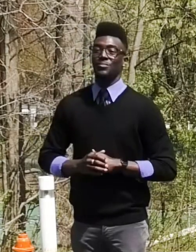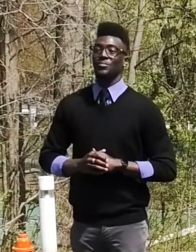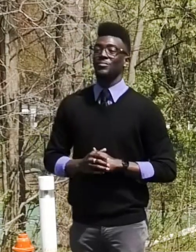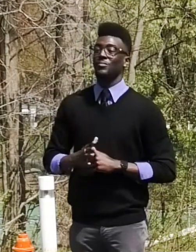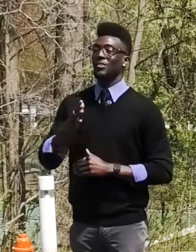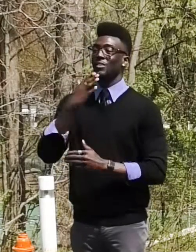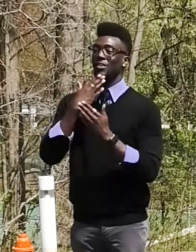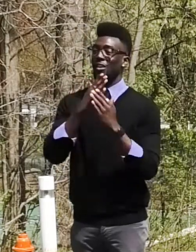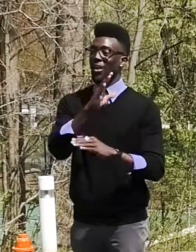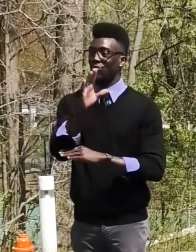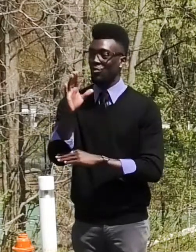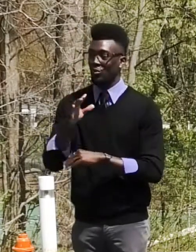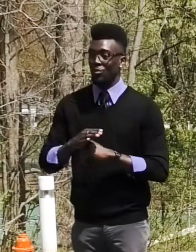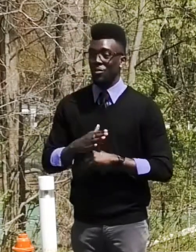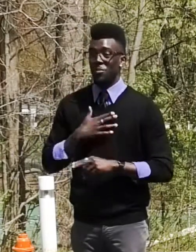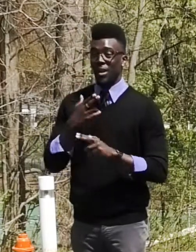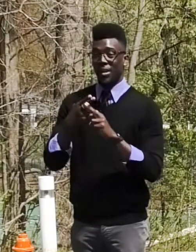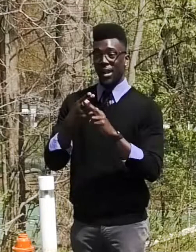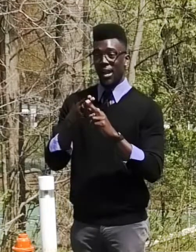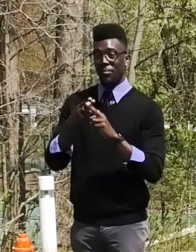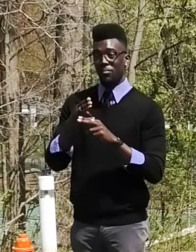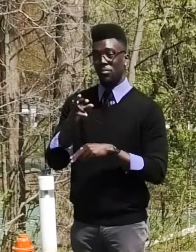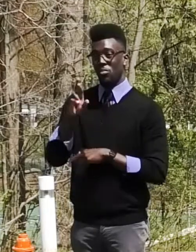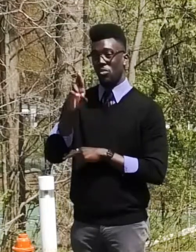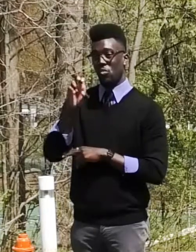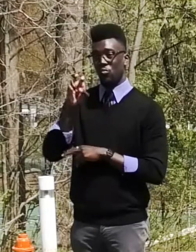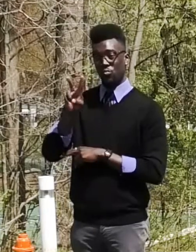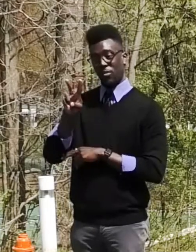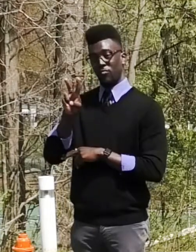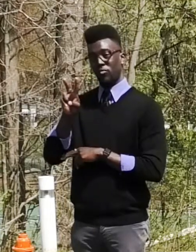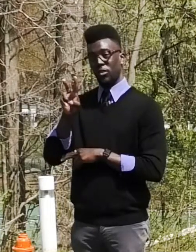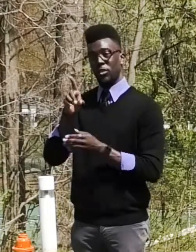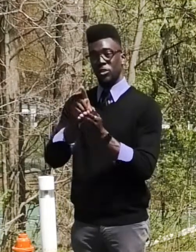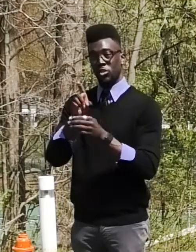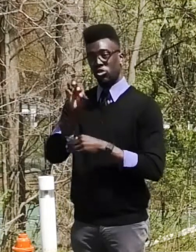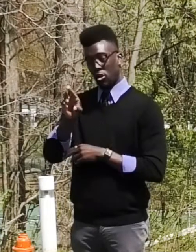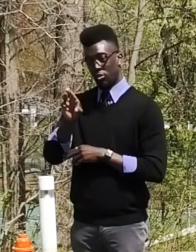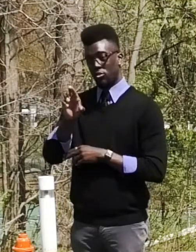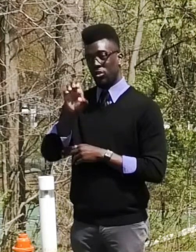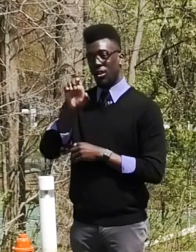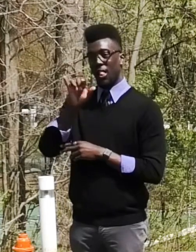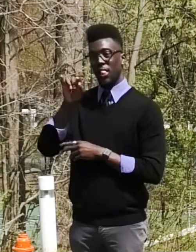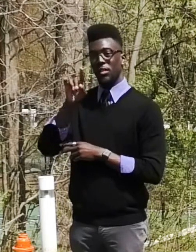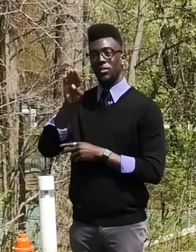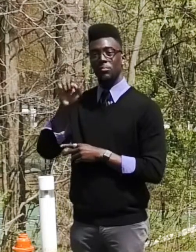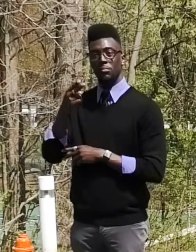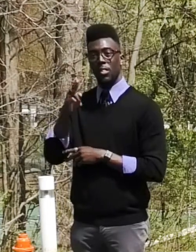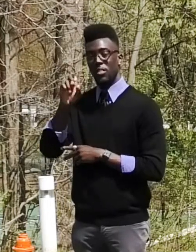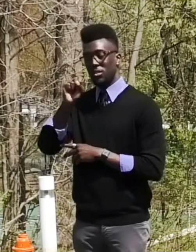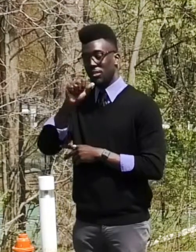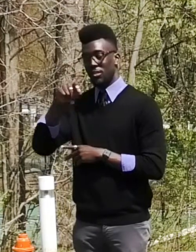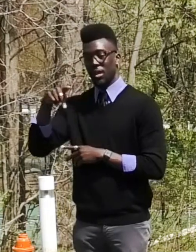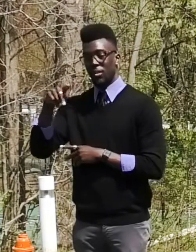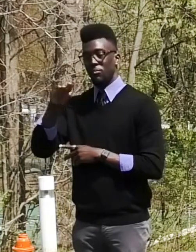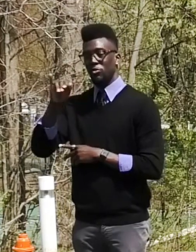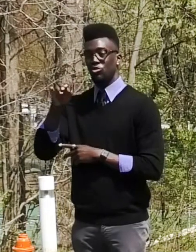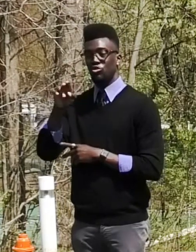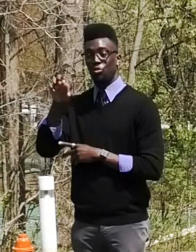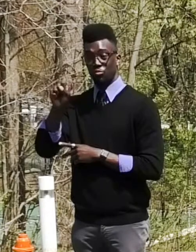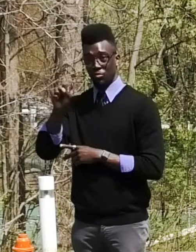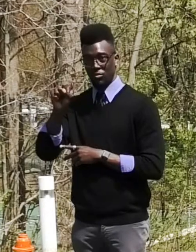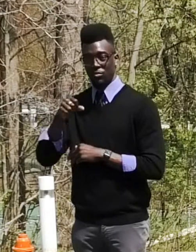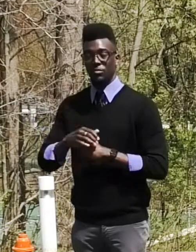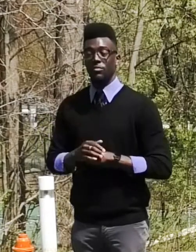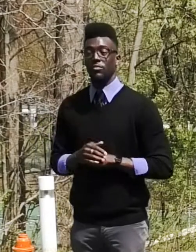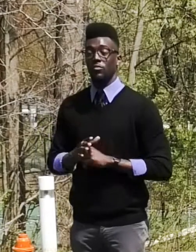Good afternoon. My name is Reverend Dr. Elizabeth Sapp Jones, and I bring you greetings from the